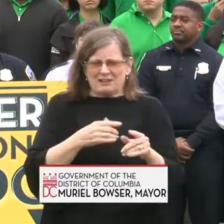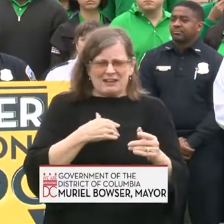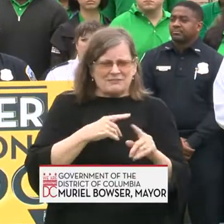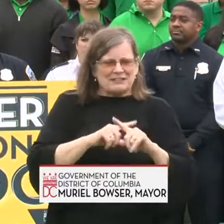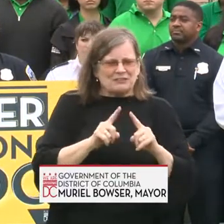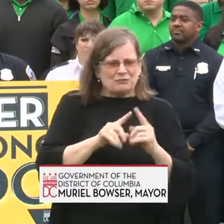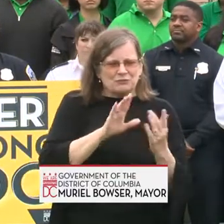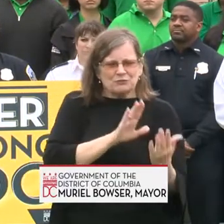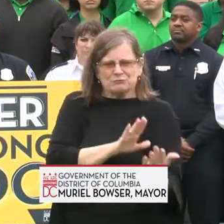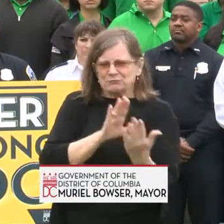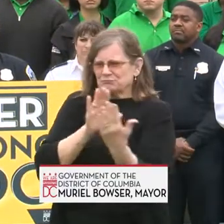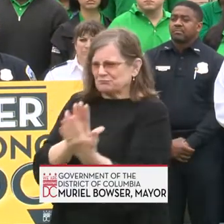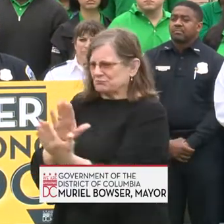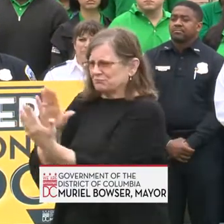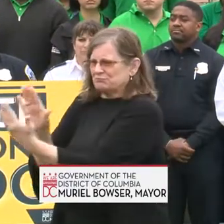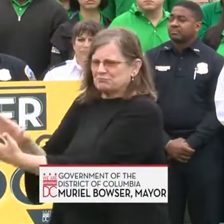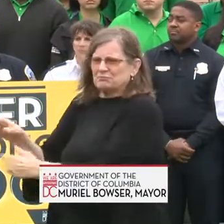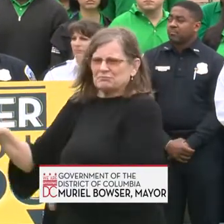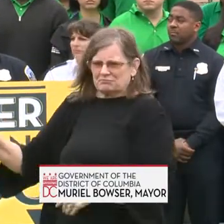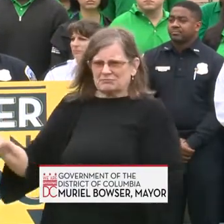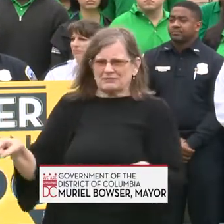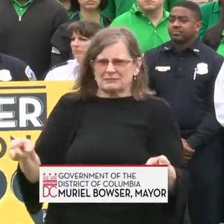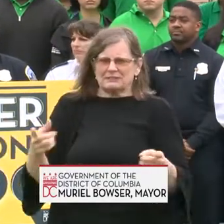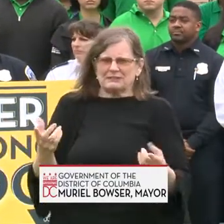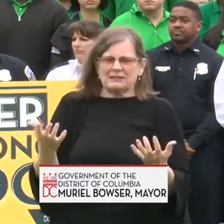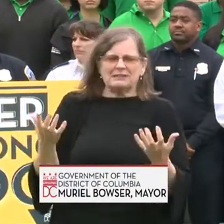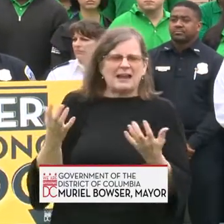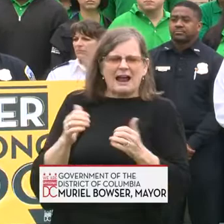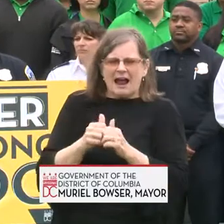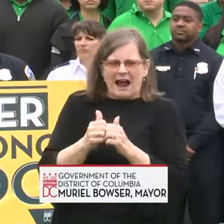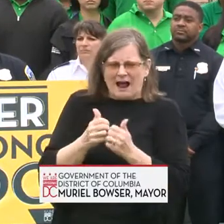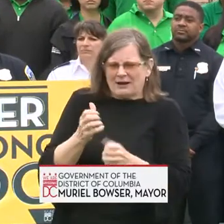a chance to get it removed, but it should be quick.